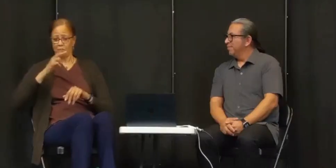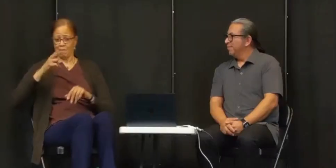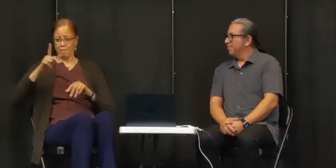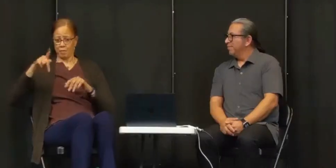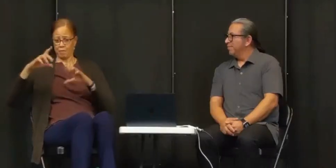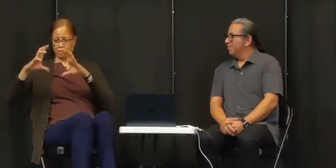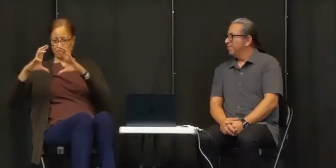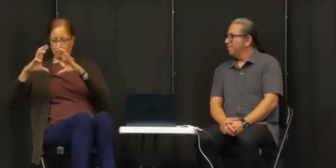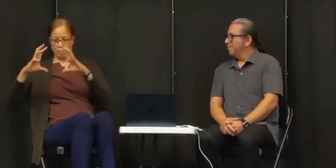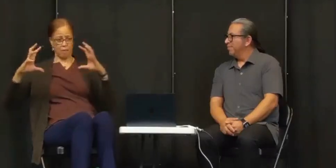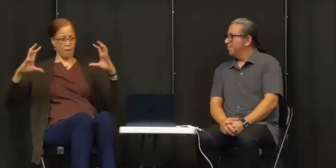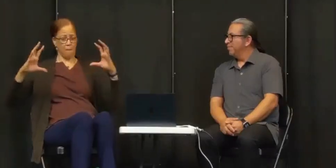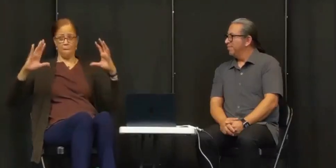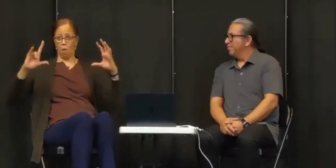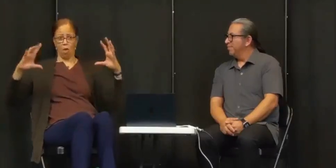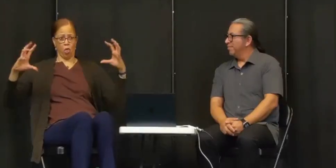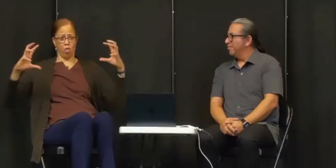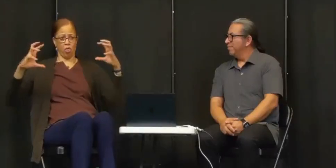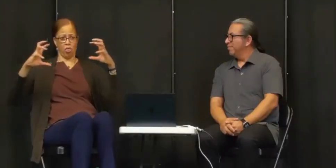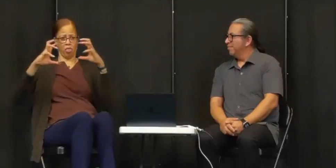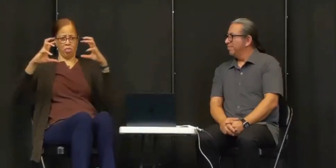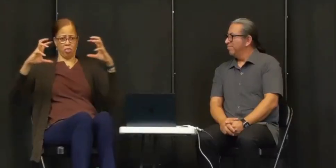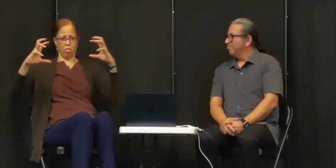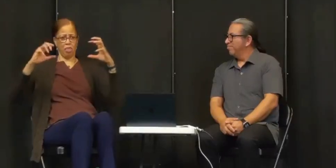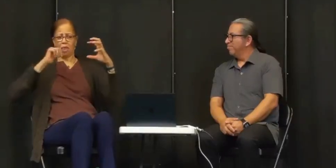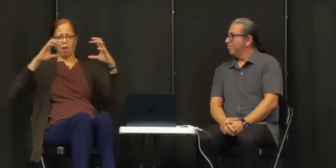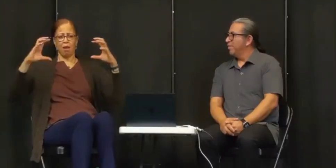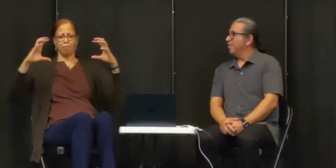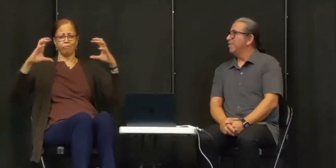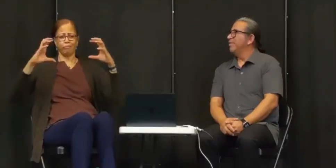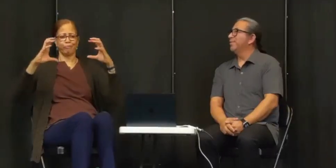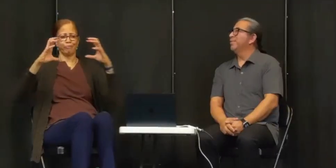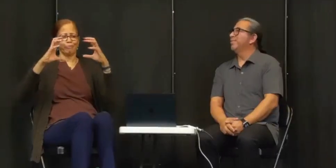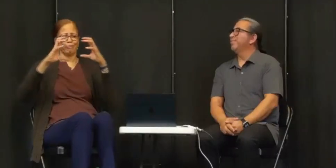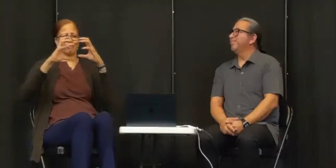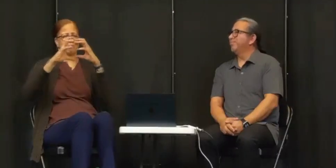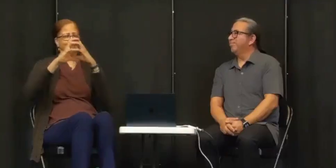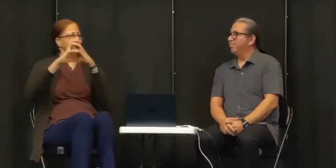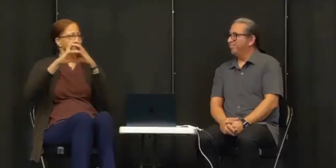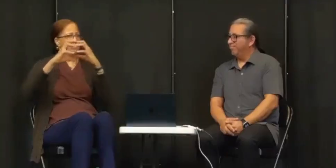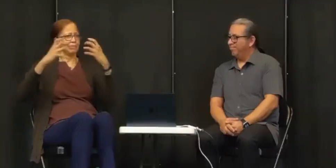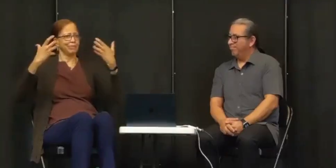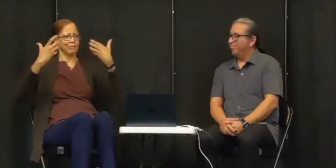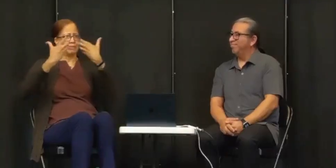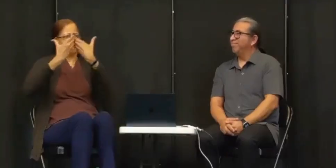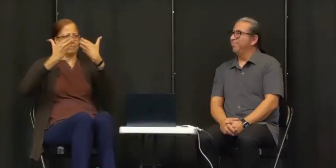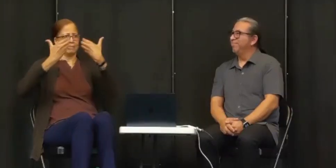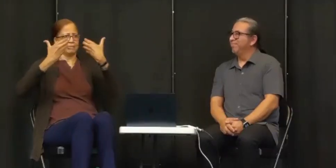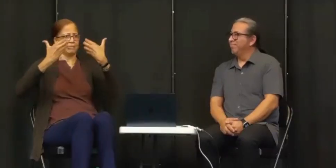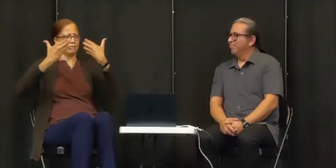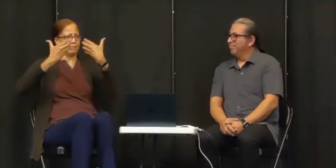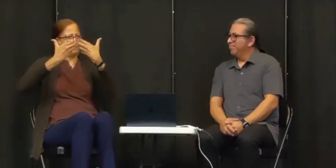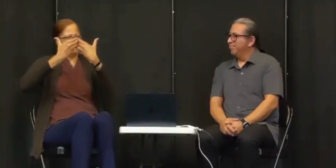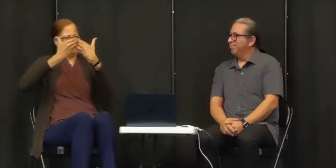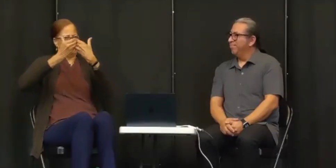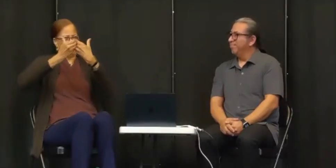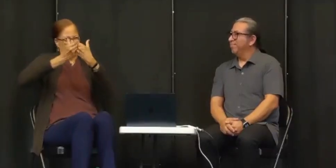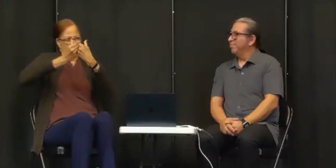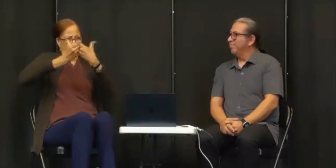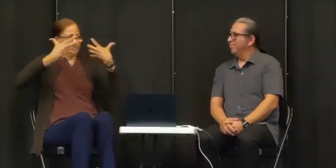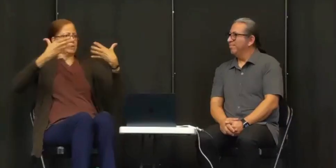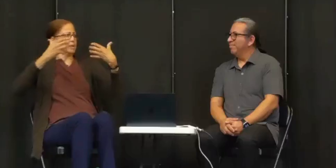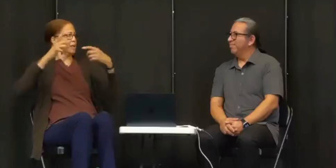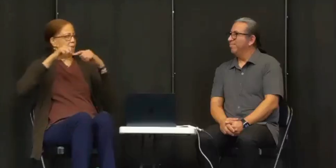may be, and then there's a deaf and hard of hearing person. And it's like they're in bubbles, and they can't ever come together. They're